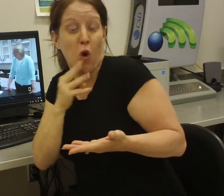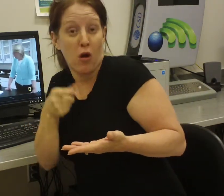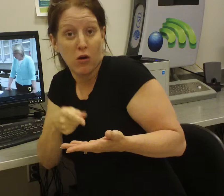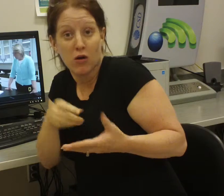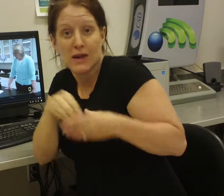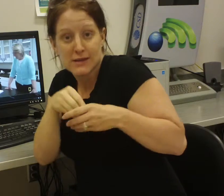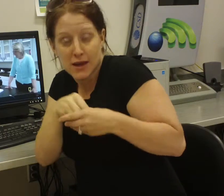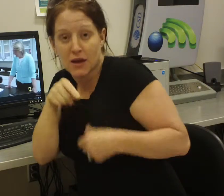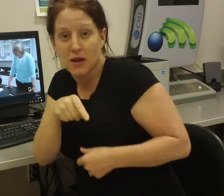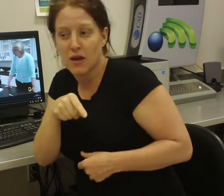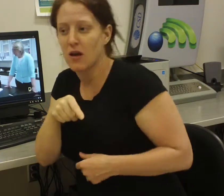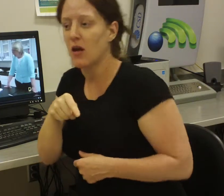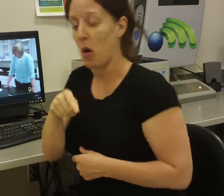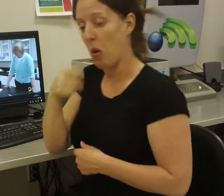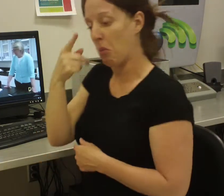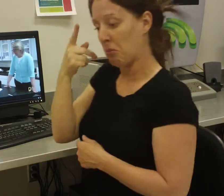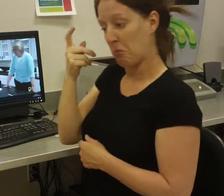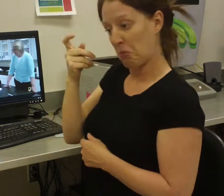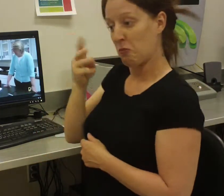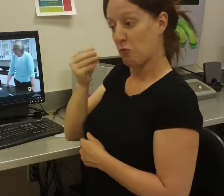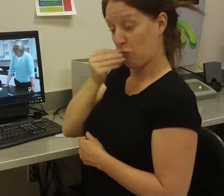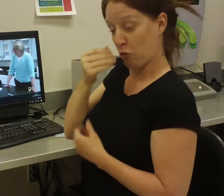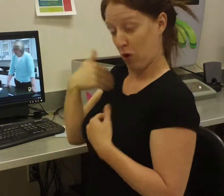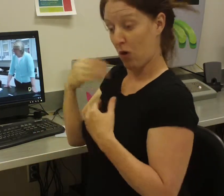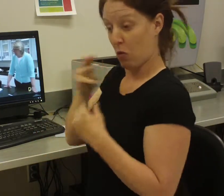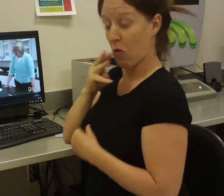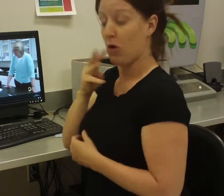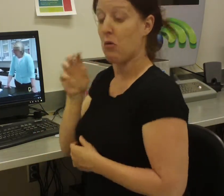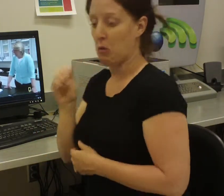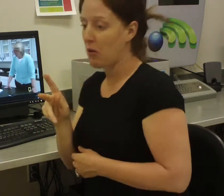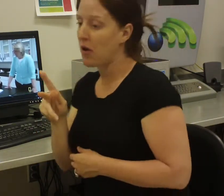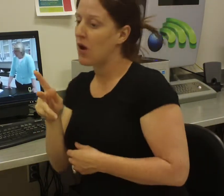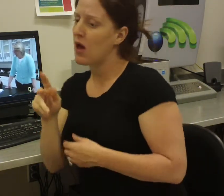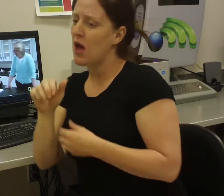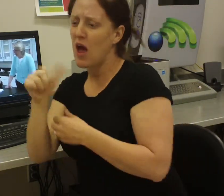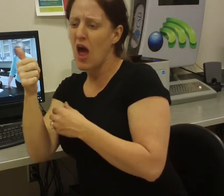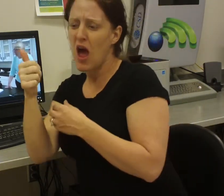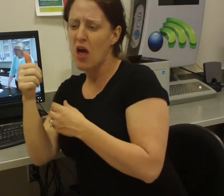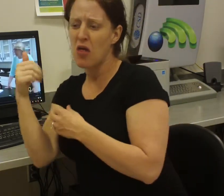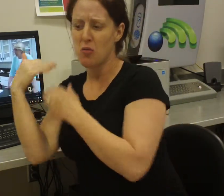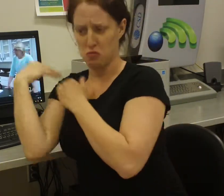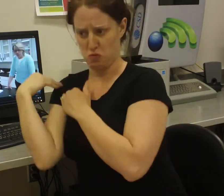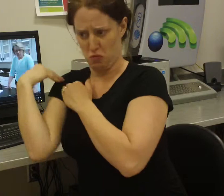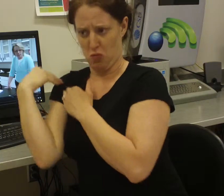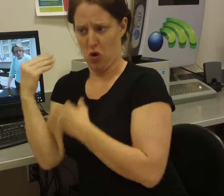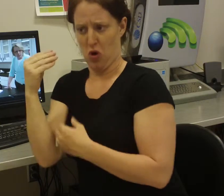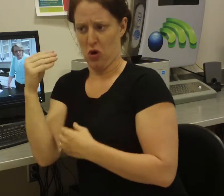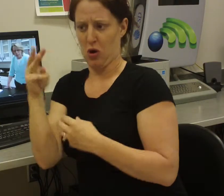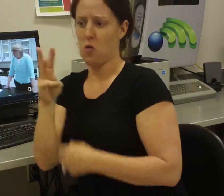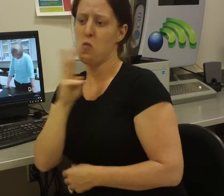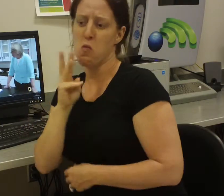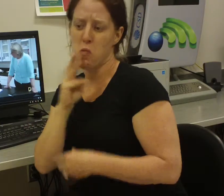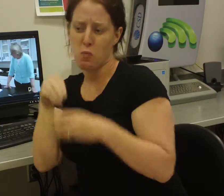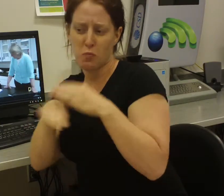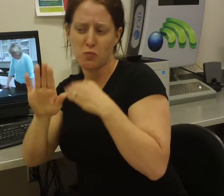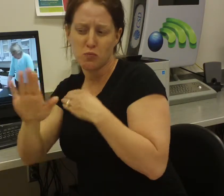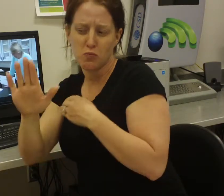ocean play in your life? We go to the beach. You go to the beach. Can you think globally?